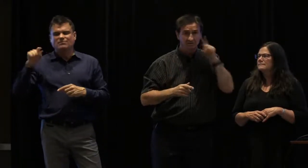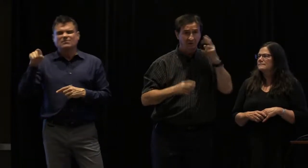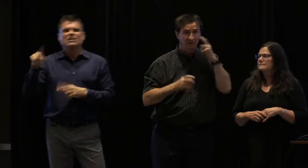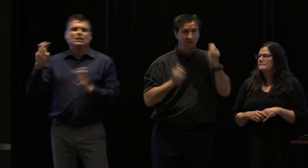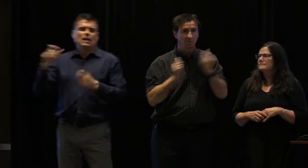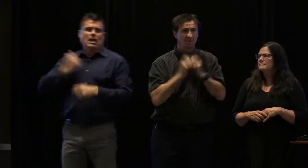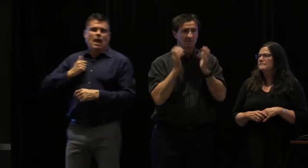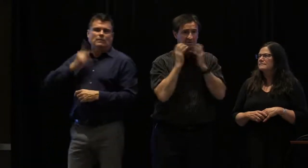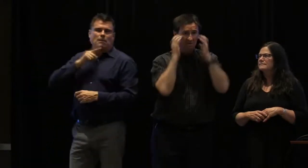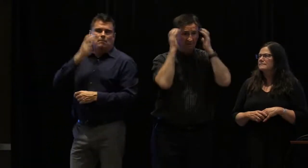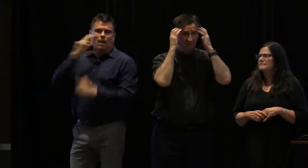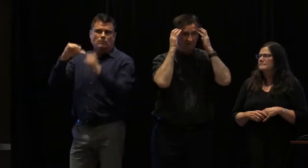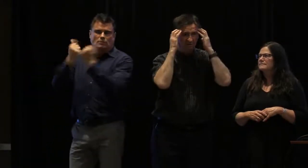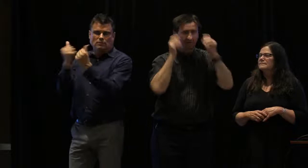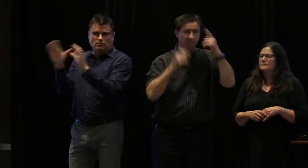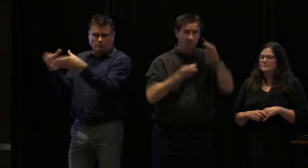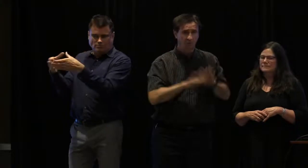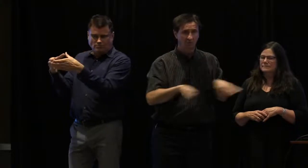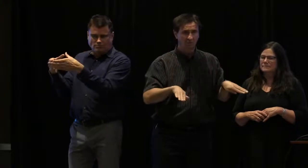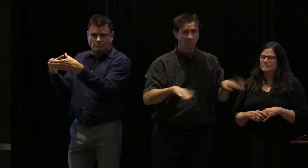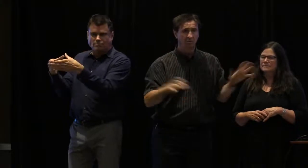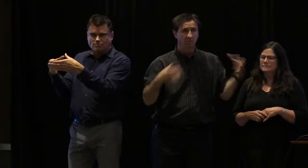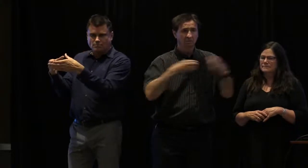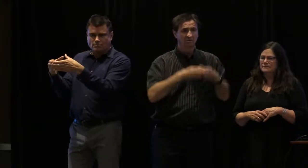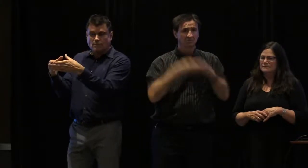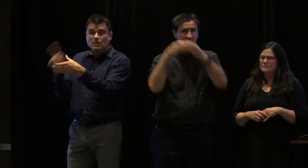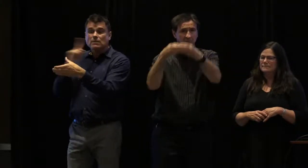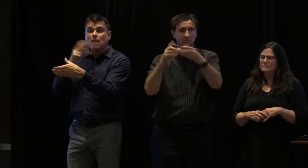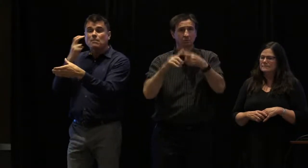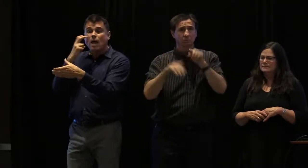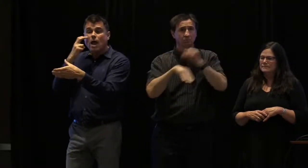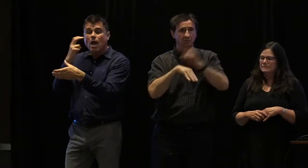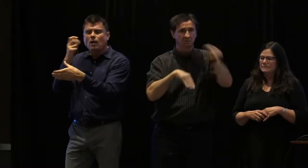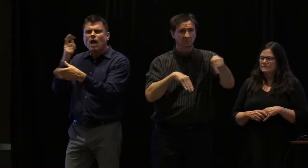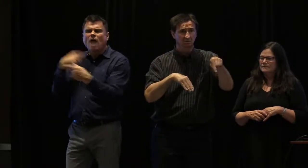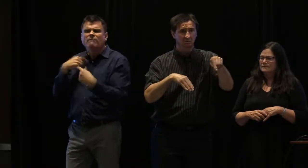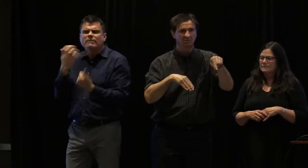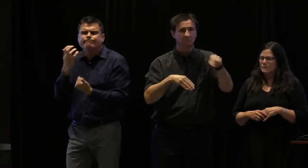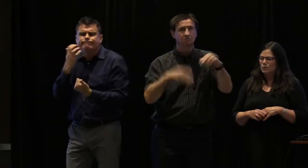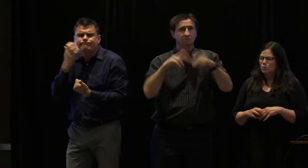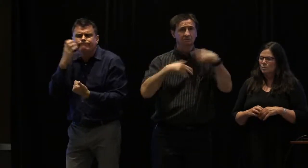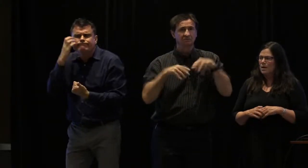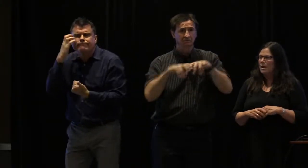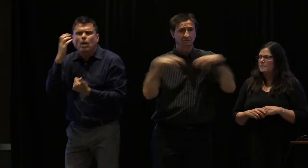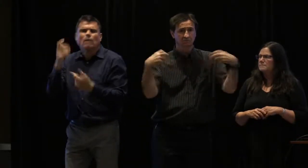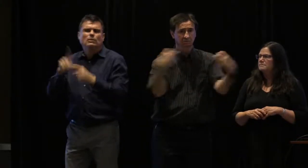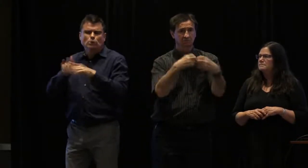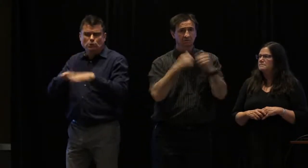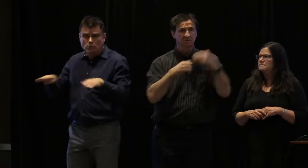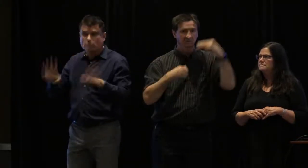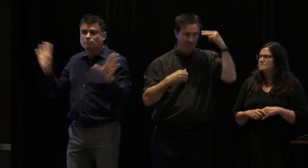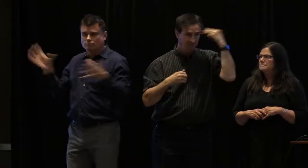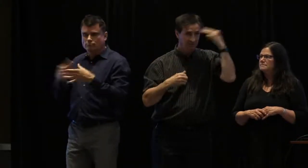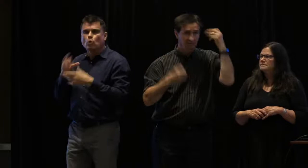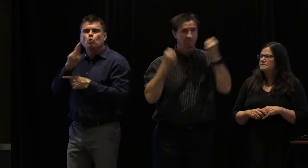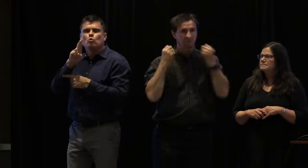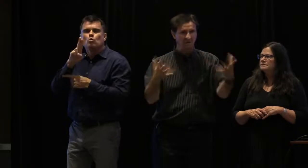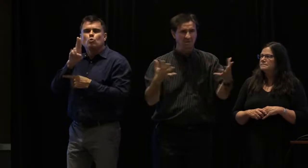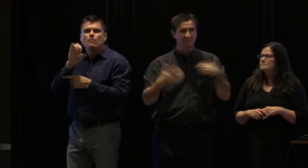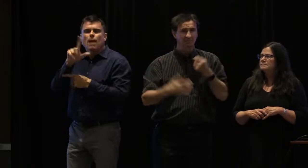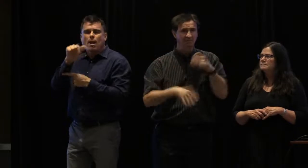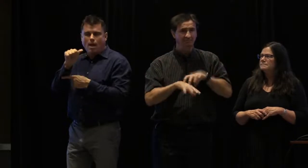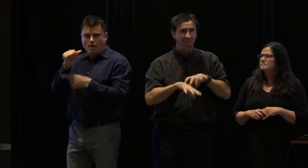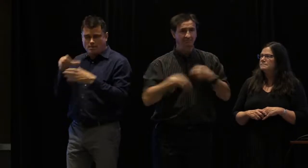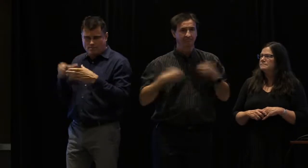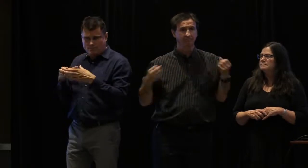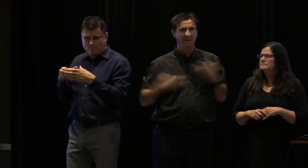Association's presentation, and that was for individuals who had had